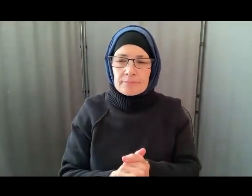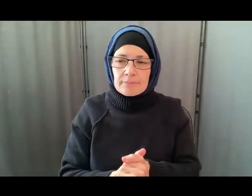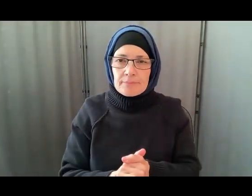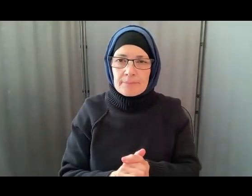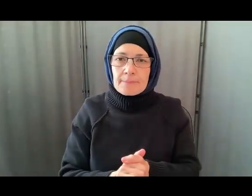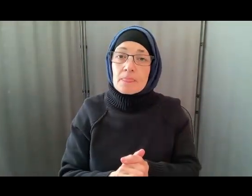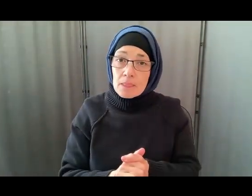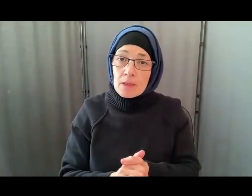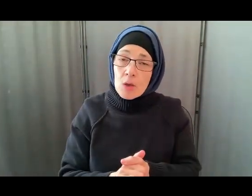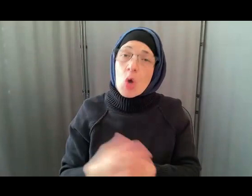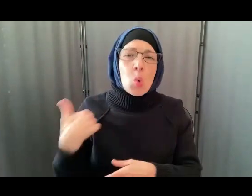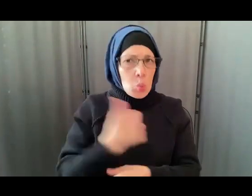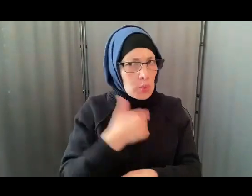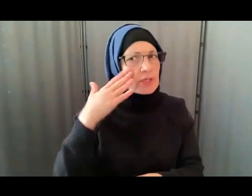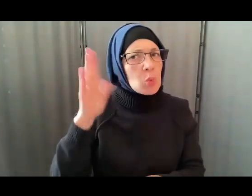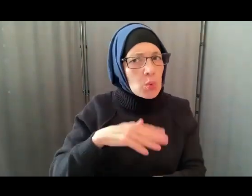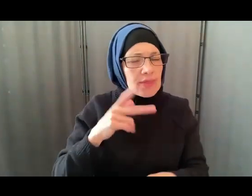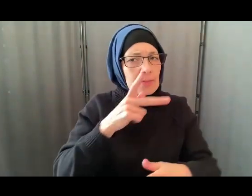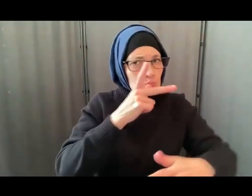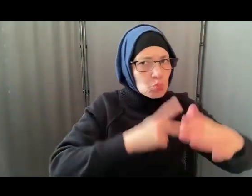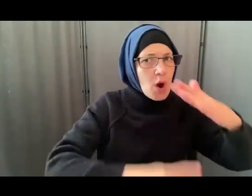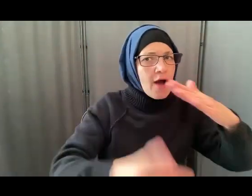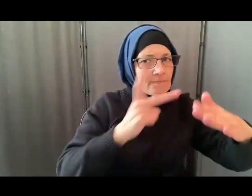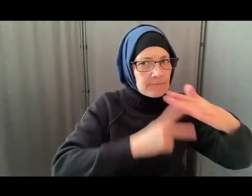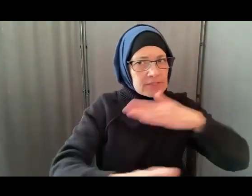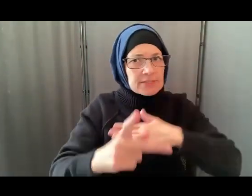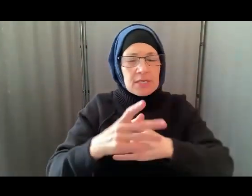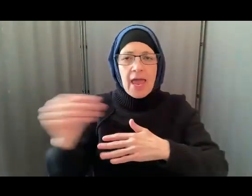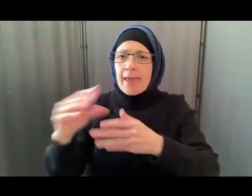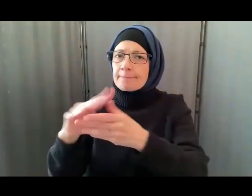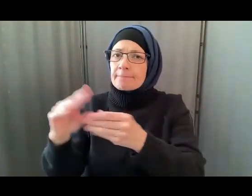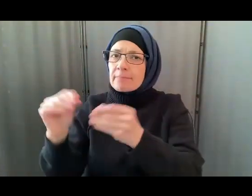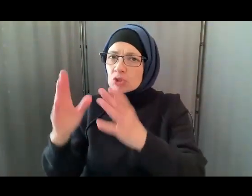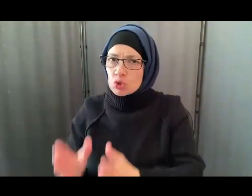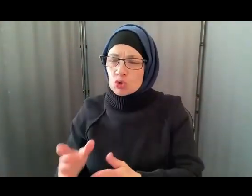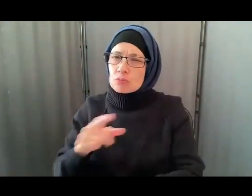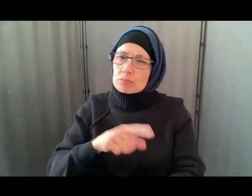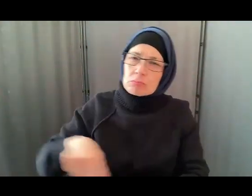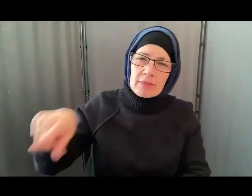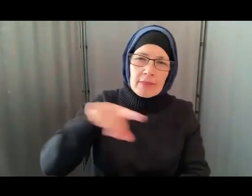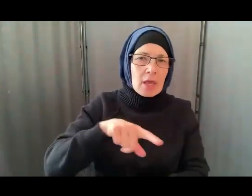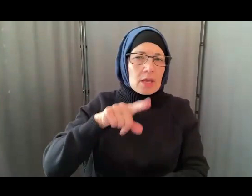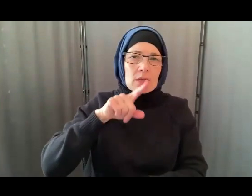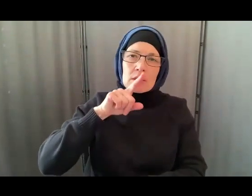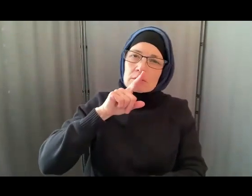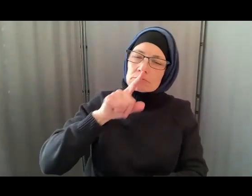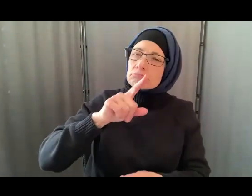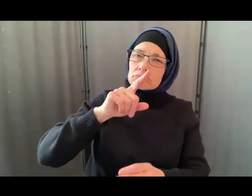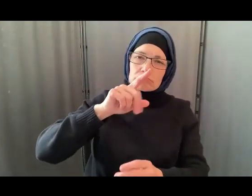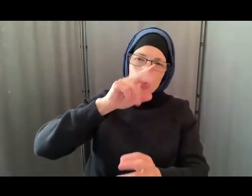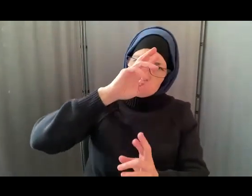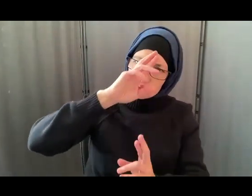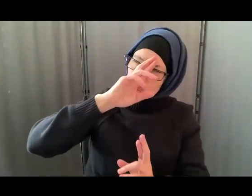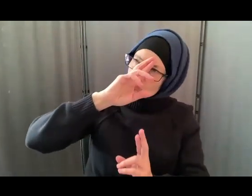We know that prophets and messengers hold the highest esteemed status with Allah subhanahu